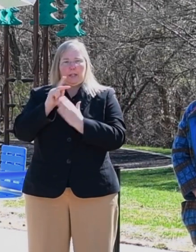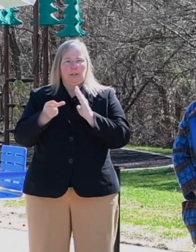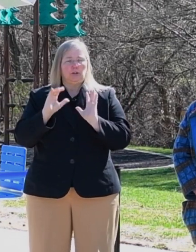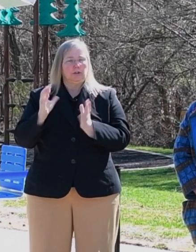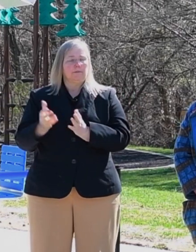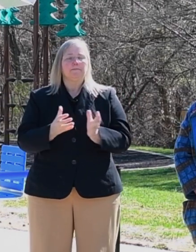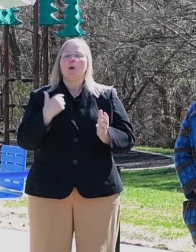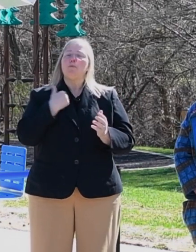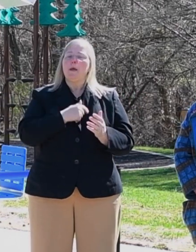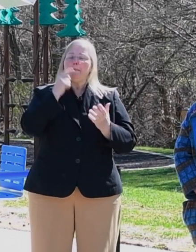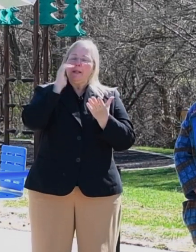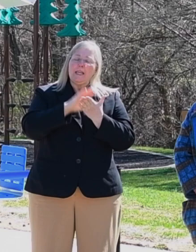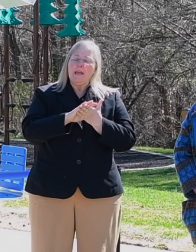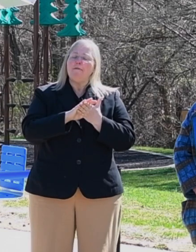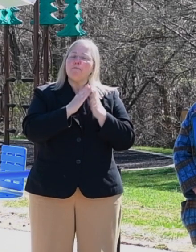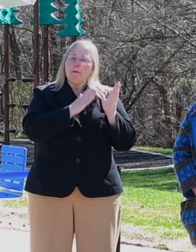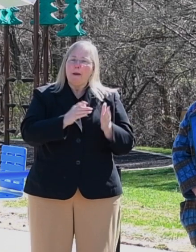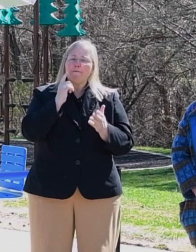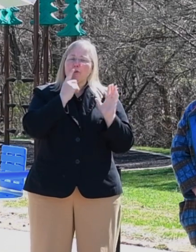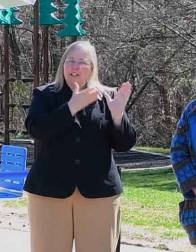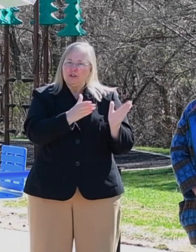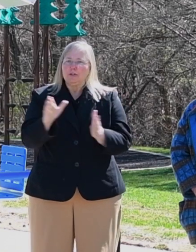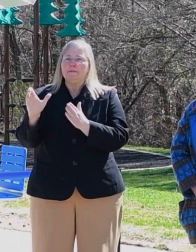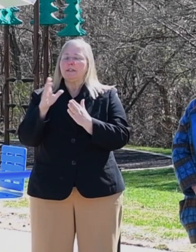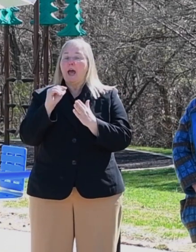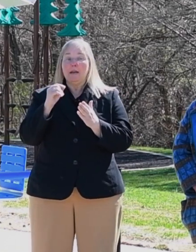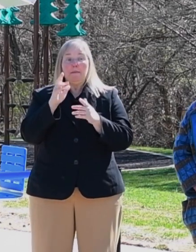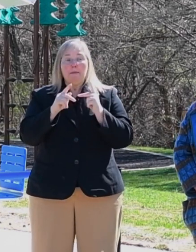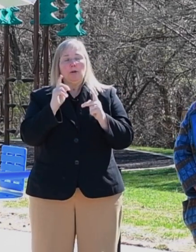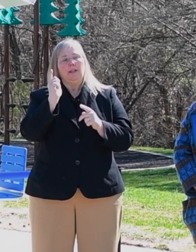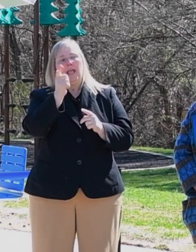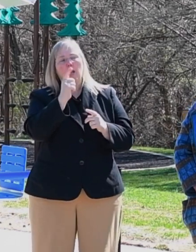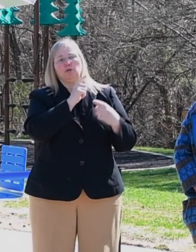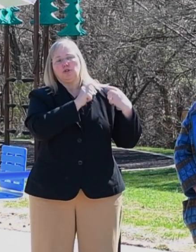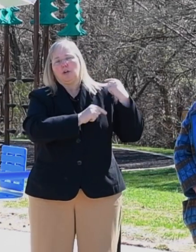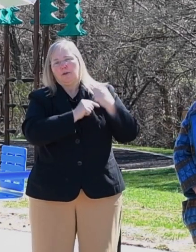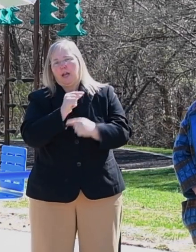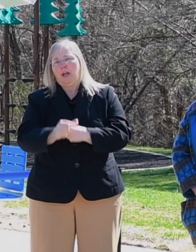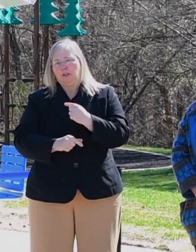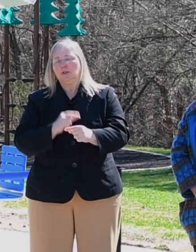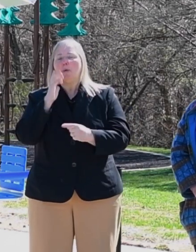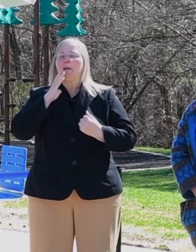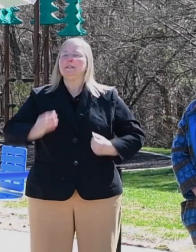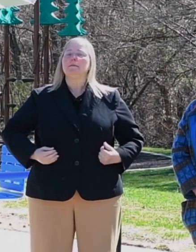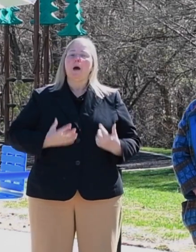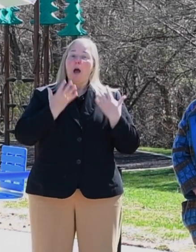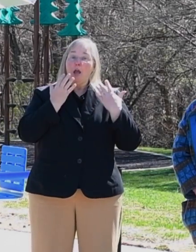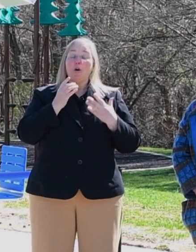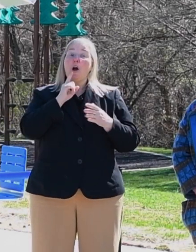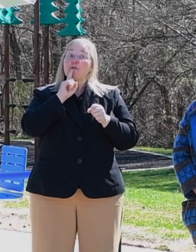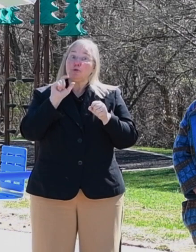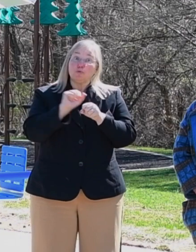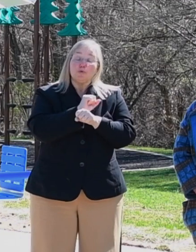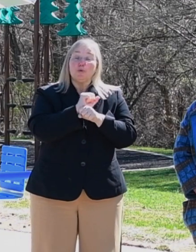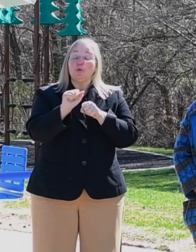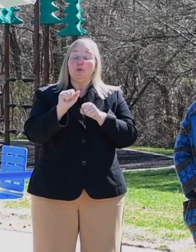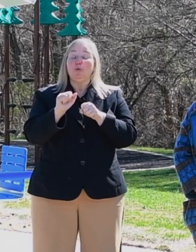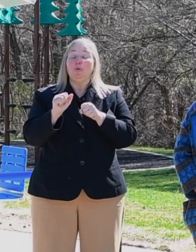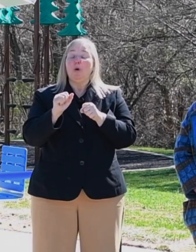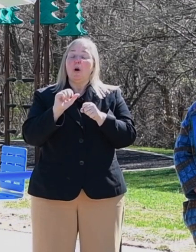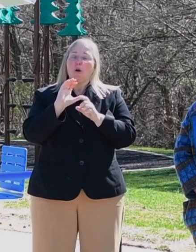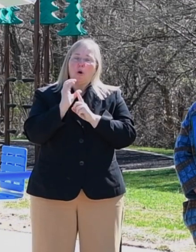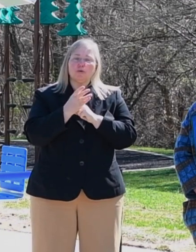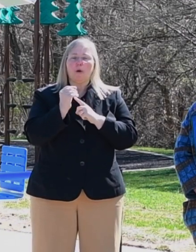preparing for these shifts and for those which will follow in generations to come will inspire a true culture of